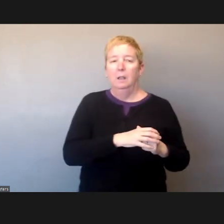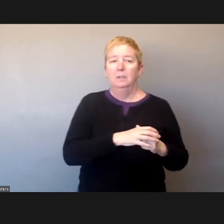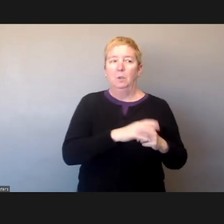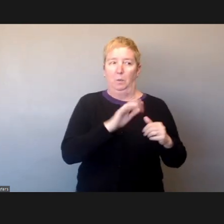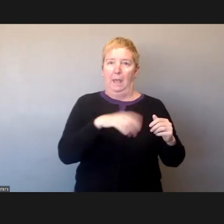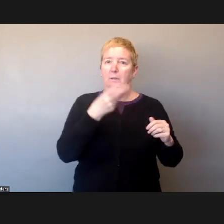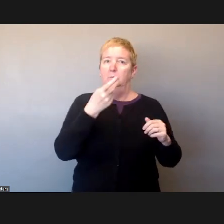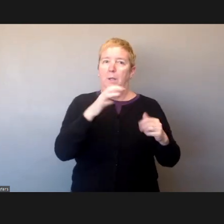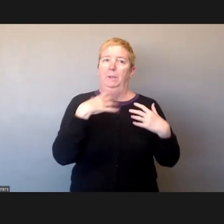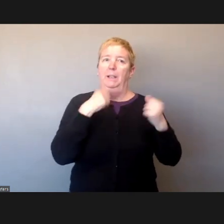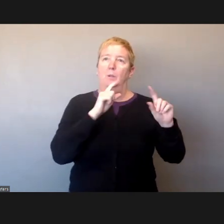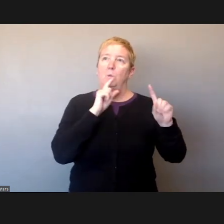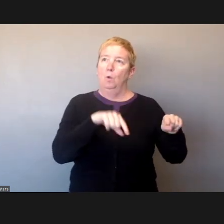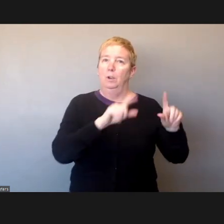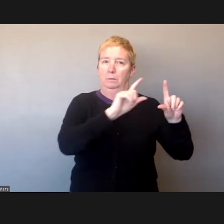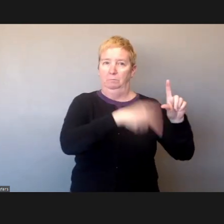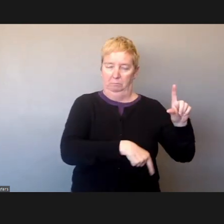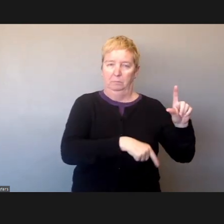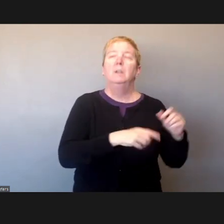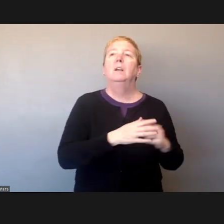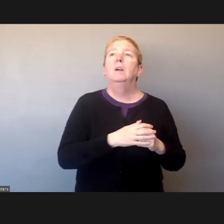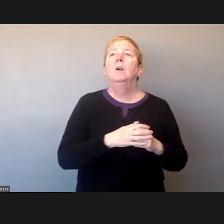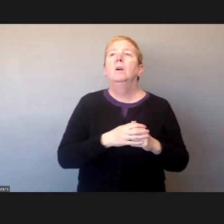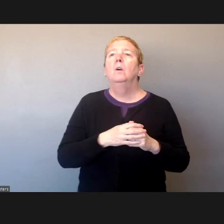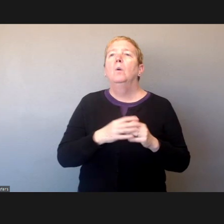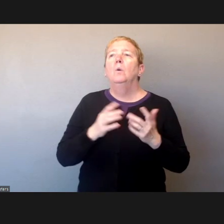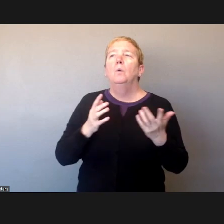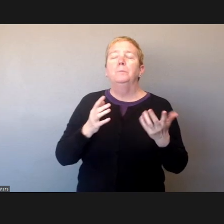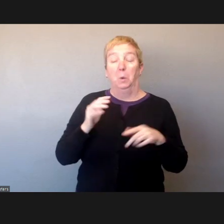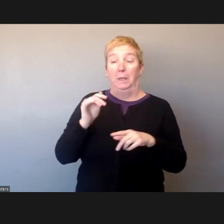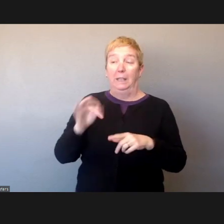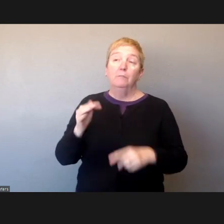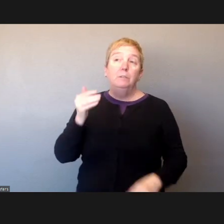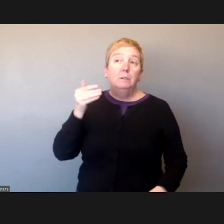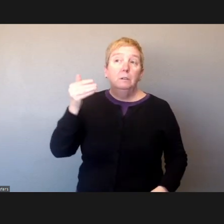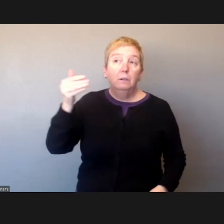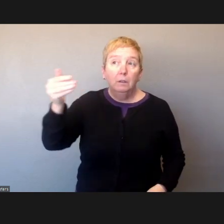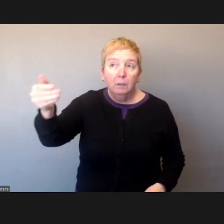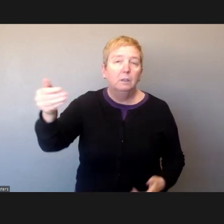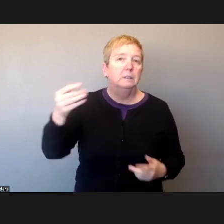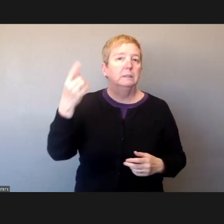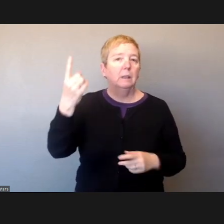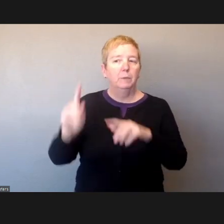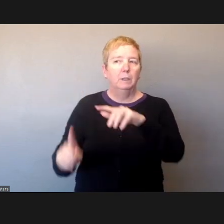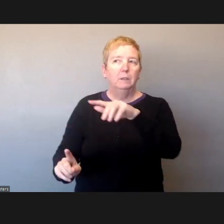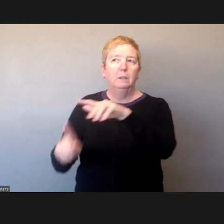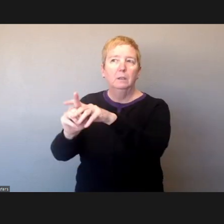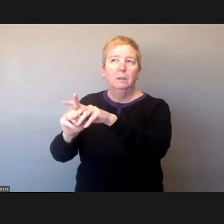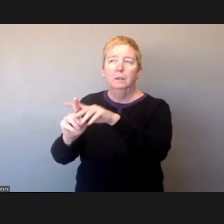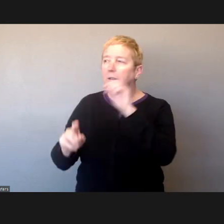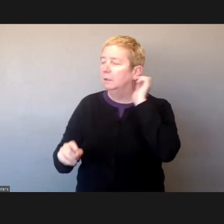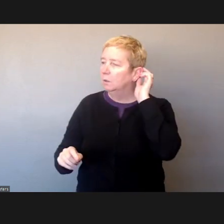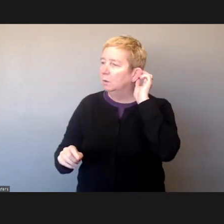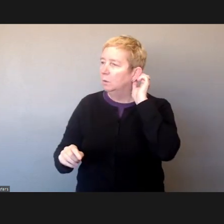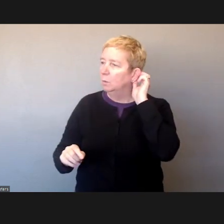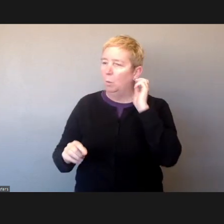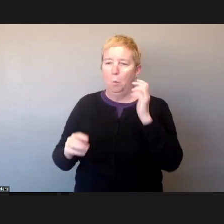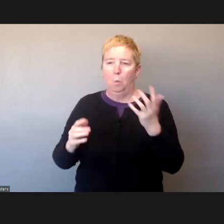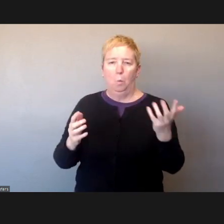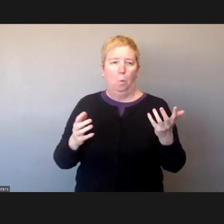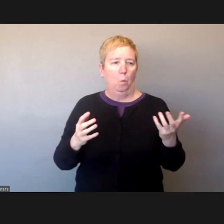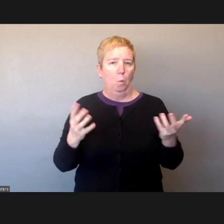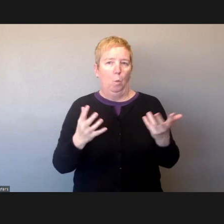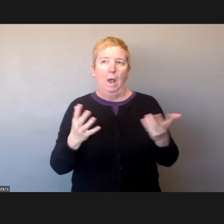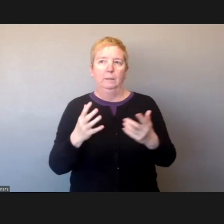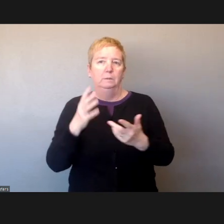new metrics, what metric would end up pointing towards the need for other non-pharmaceutical interventions like